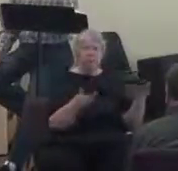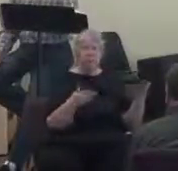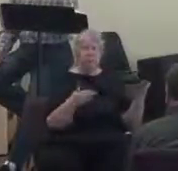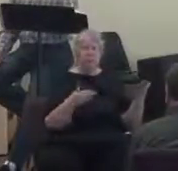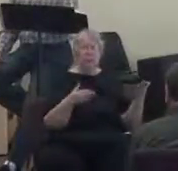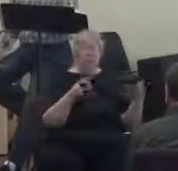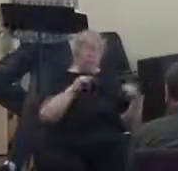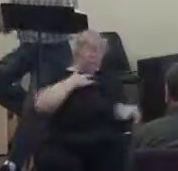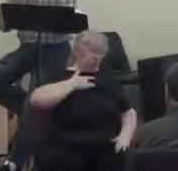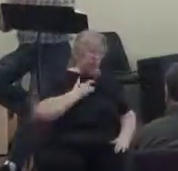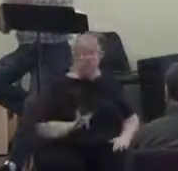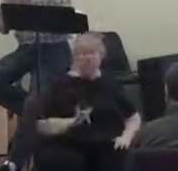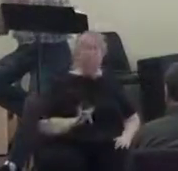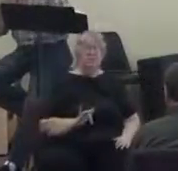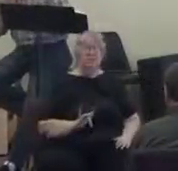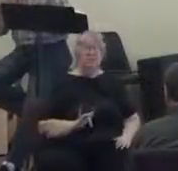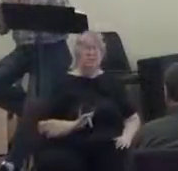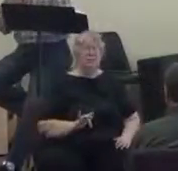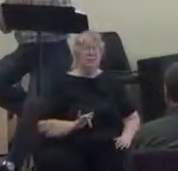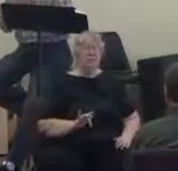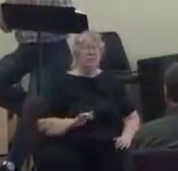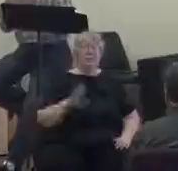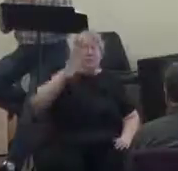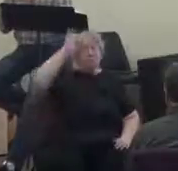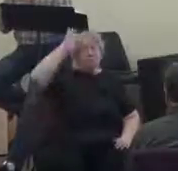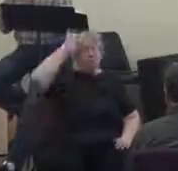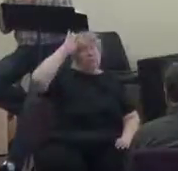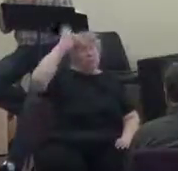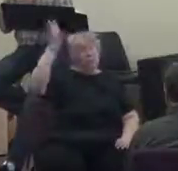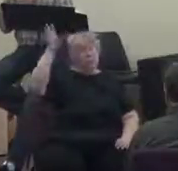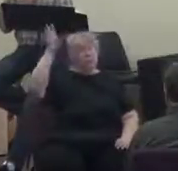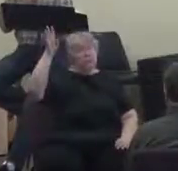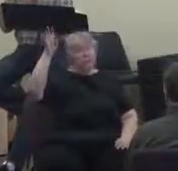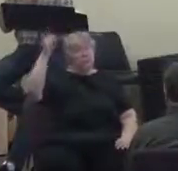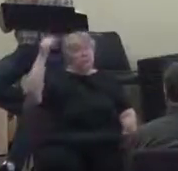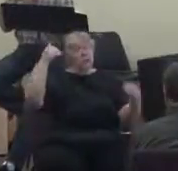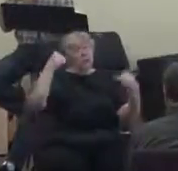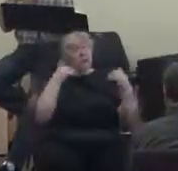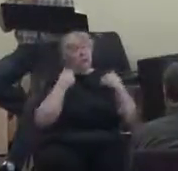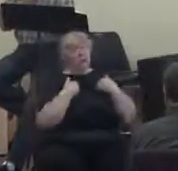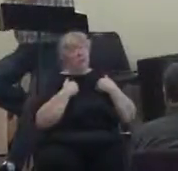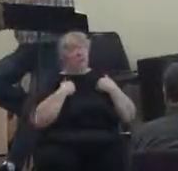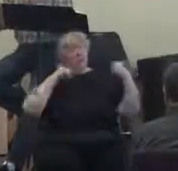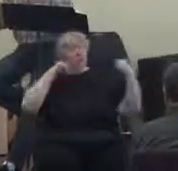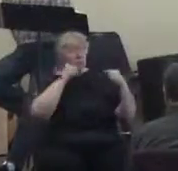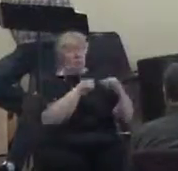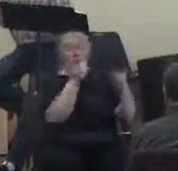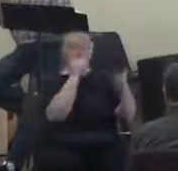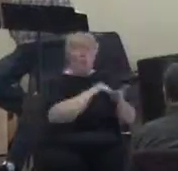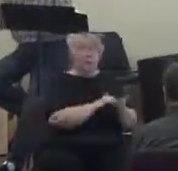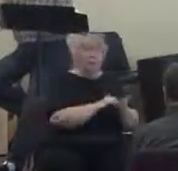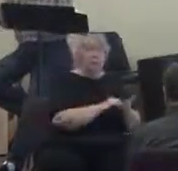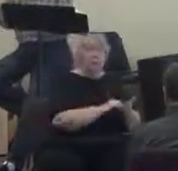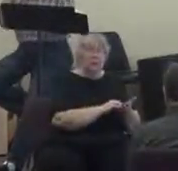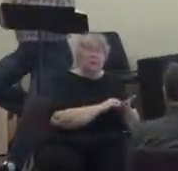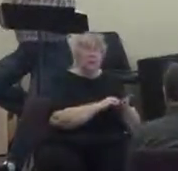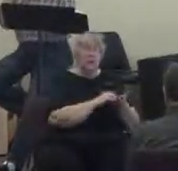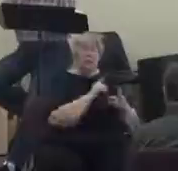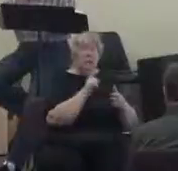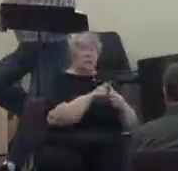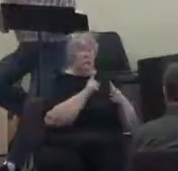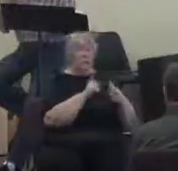hurt? Can you imagine turning the cheek and having him slap the other side? And then can you imagine turning your